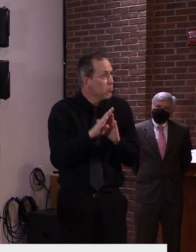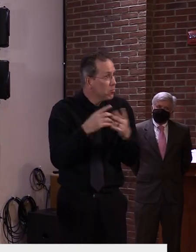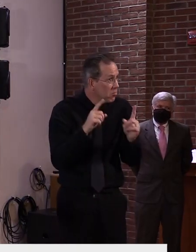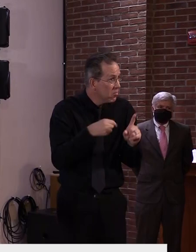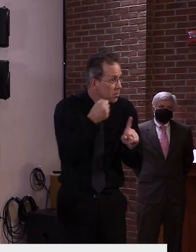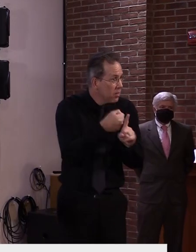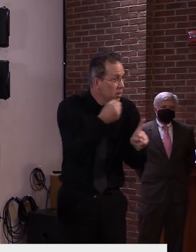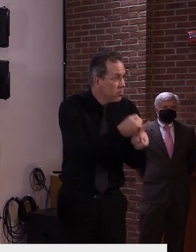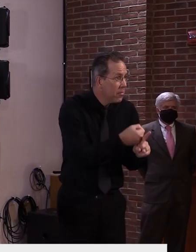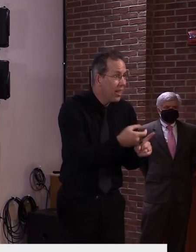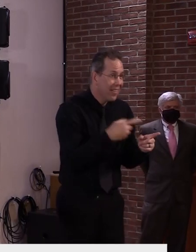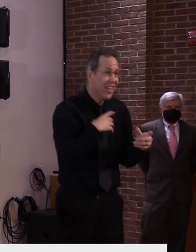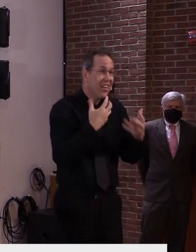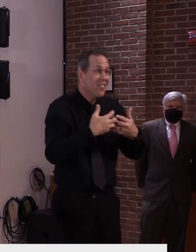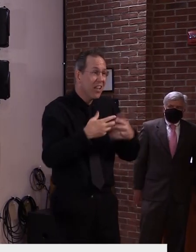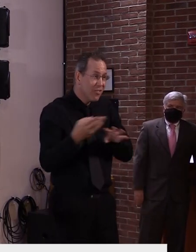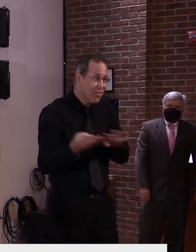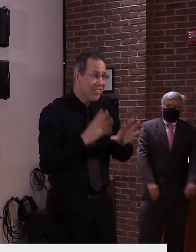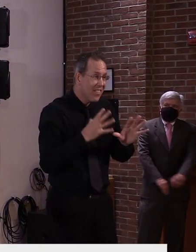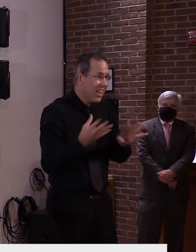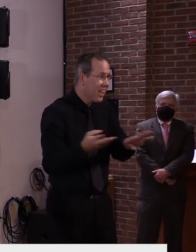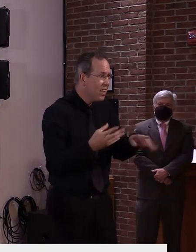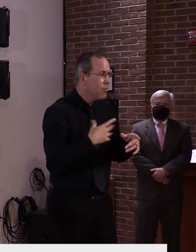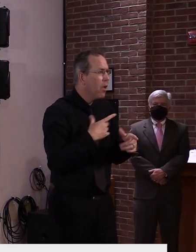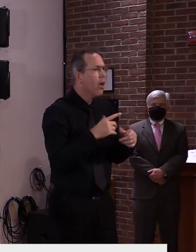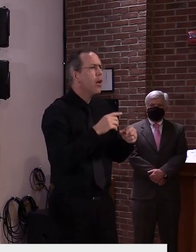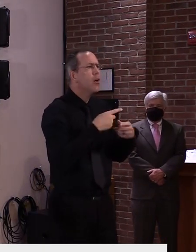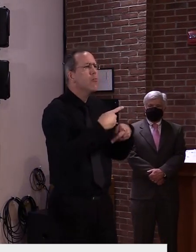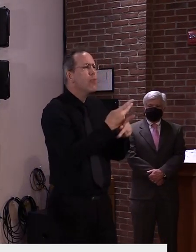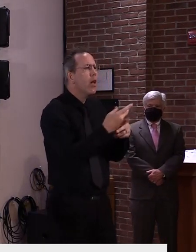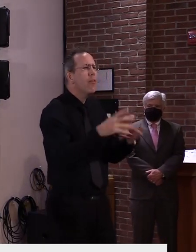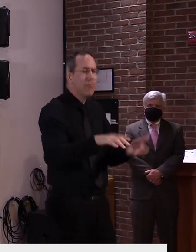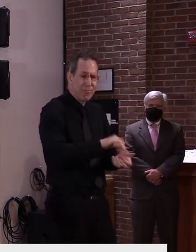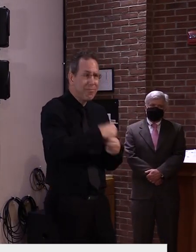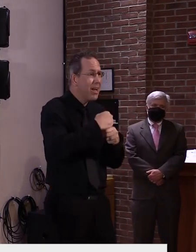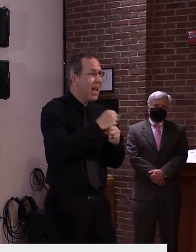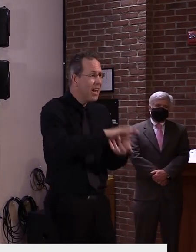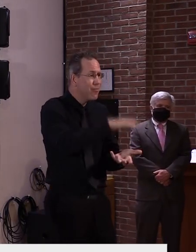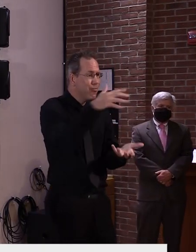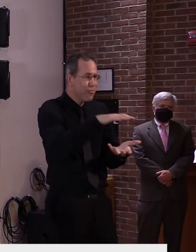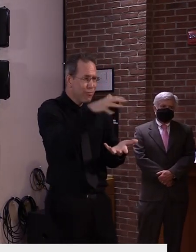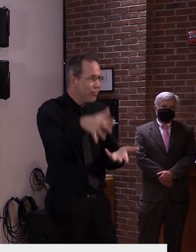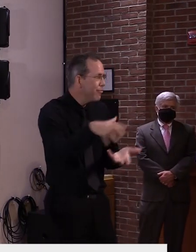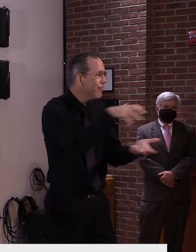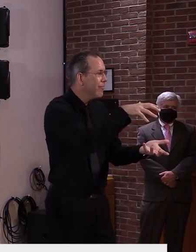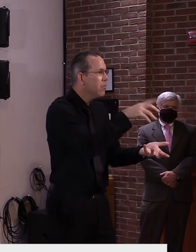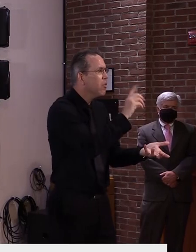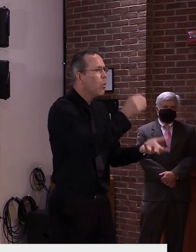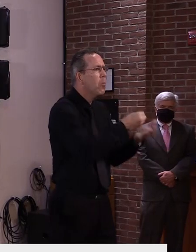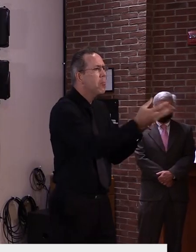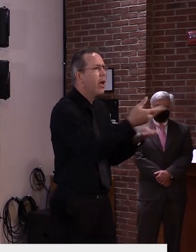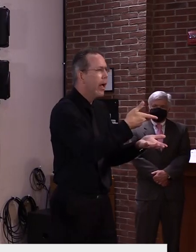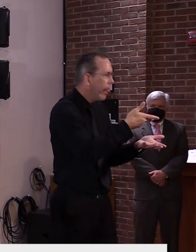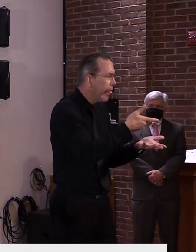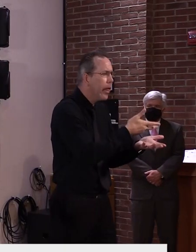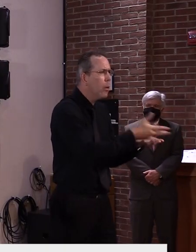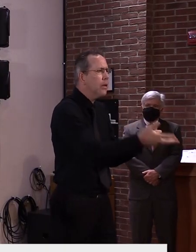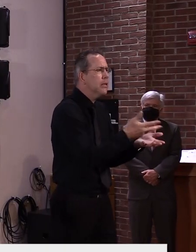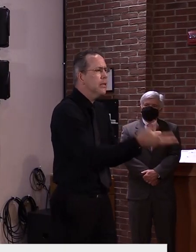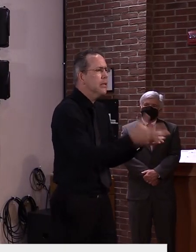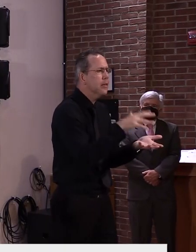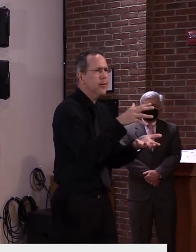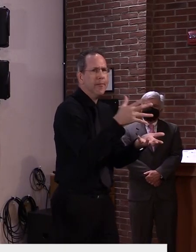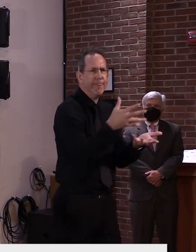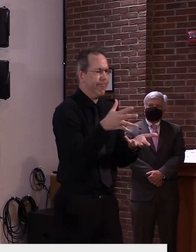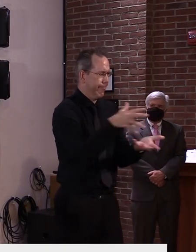your product. So they may not be up to capacity because they don't have any place to distribute whatever product they're